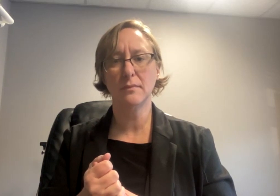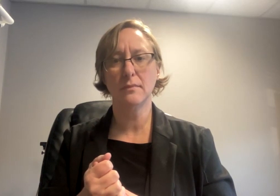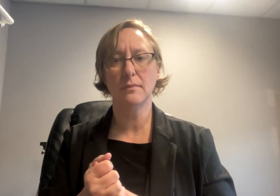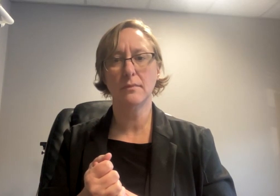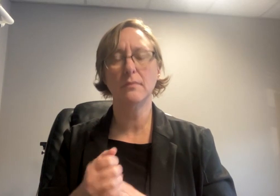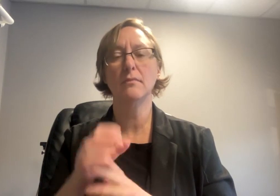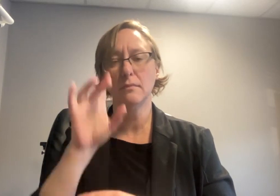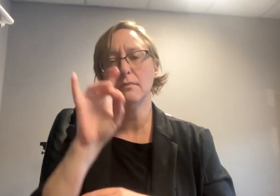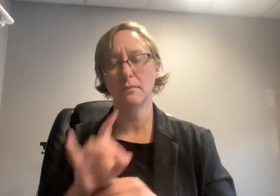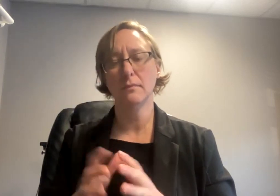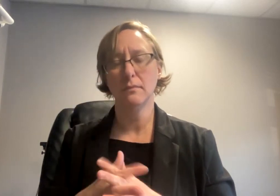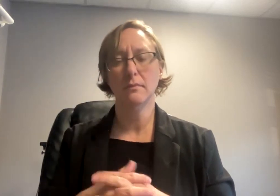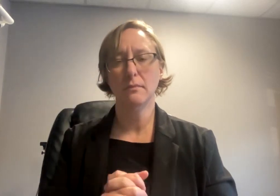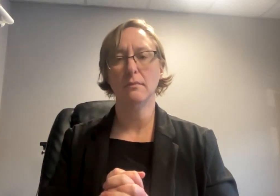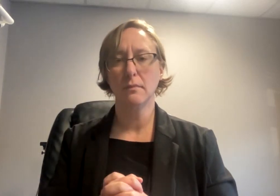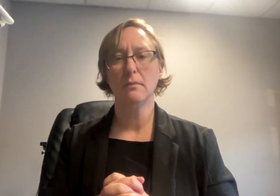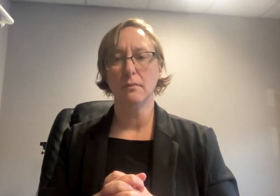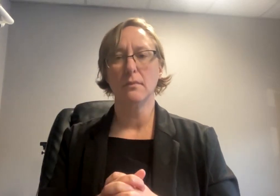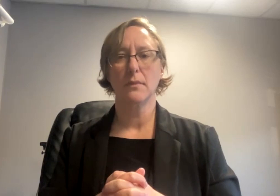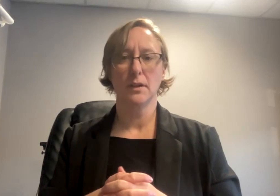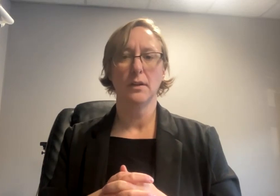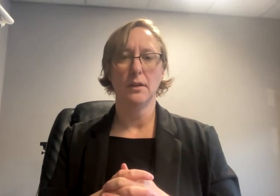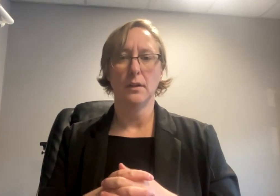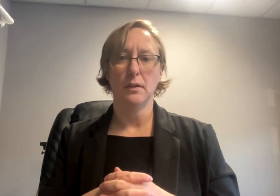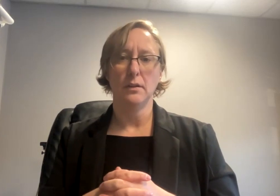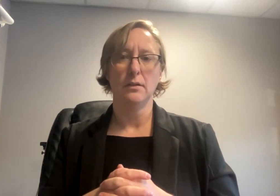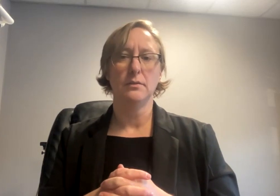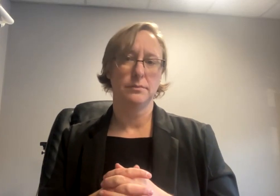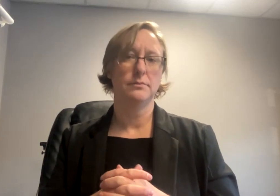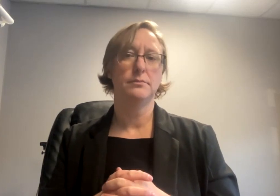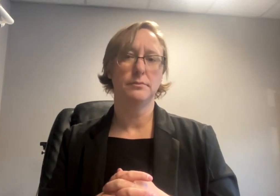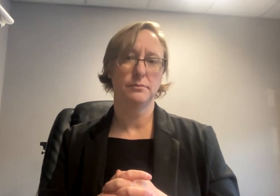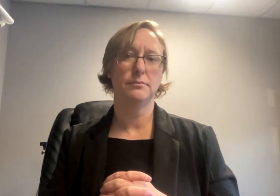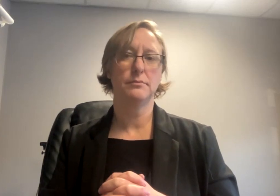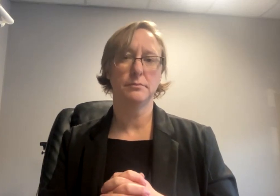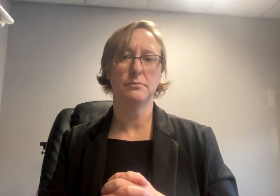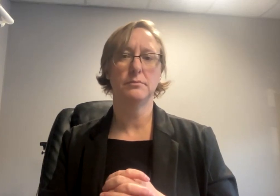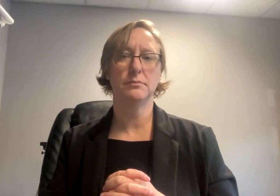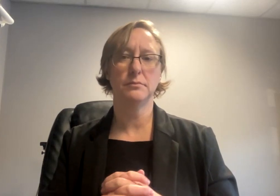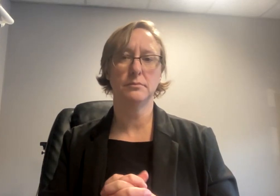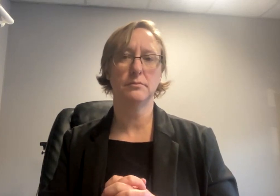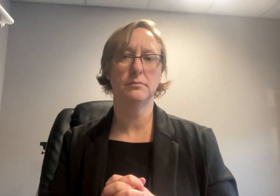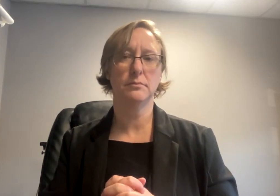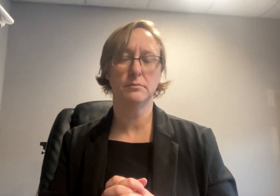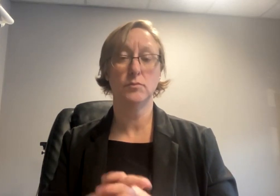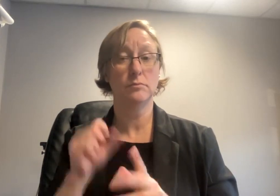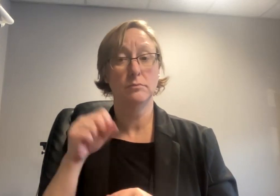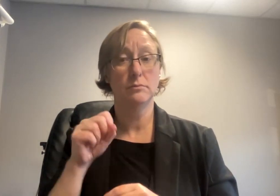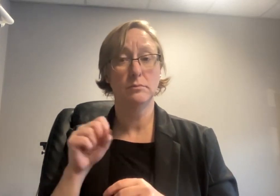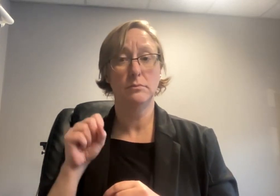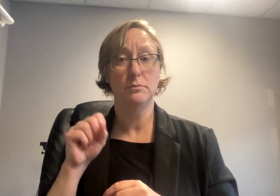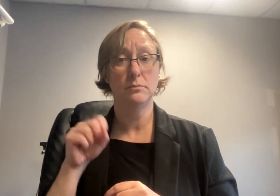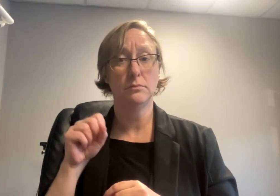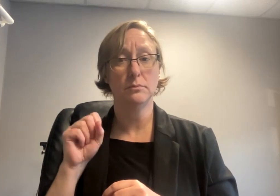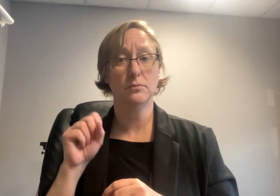questions had multiple choice options. Most of that, multiple choice answers, I